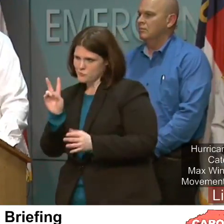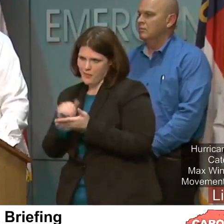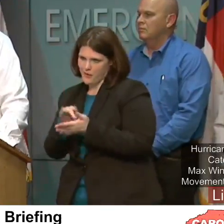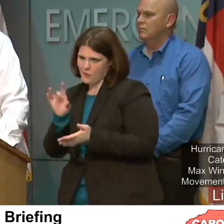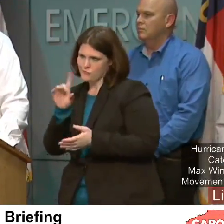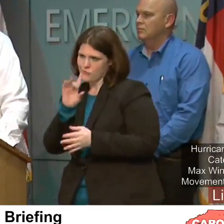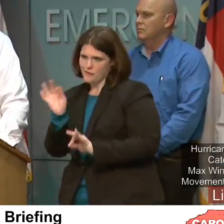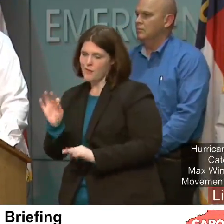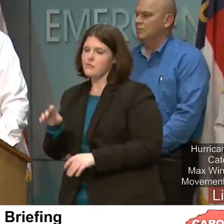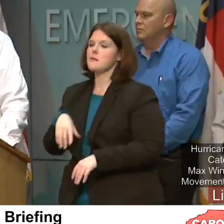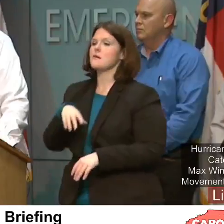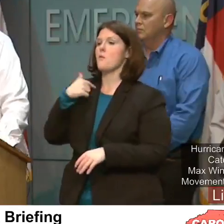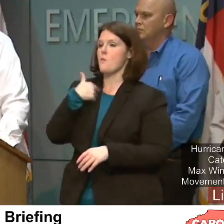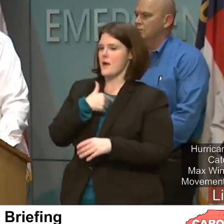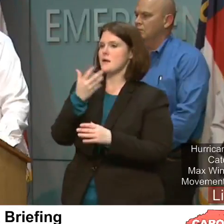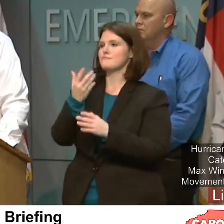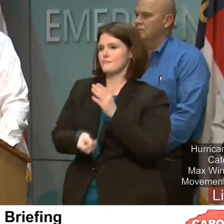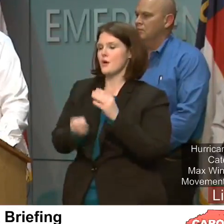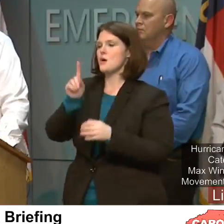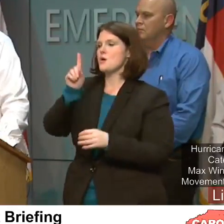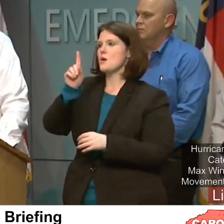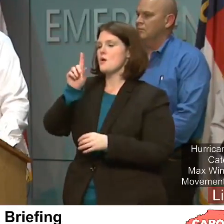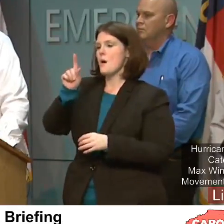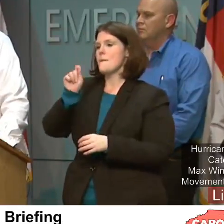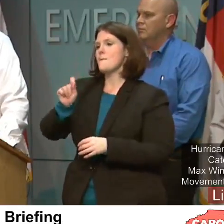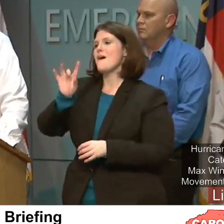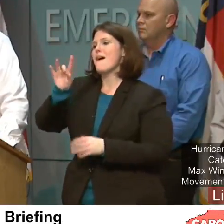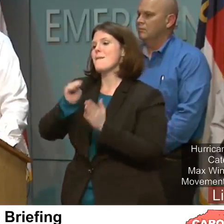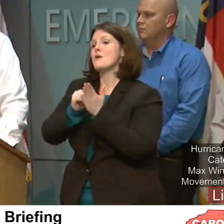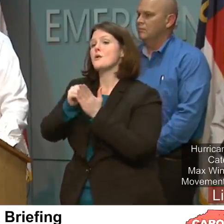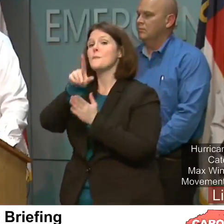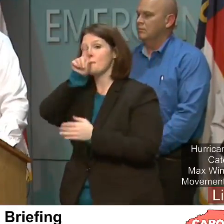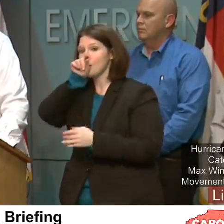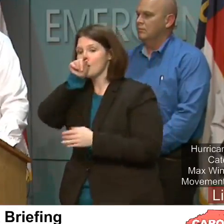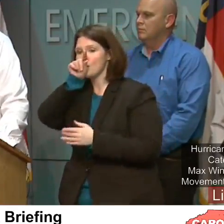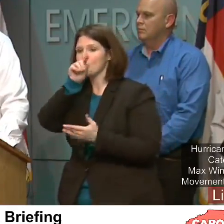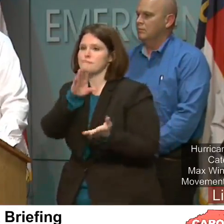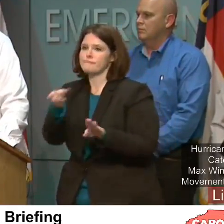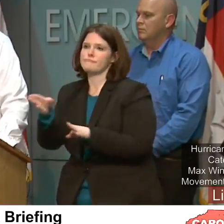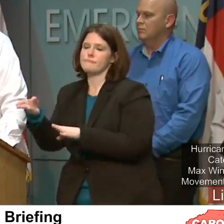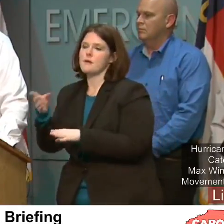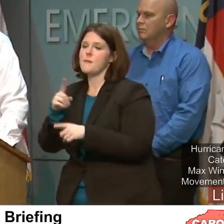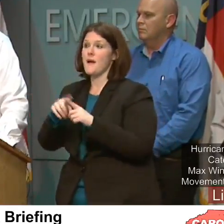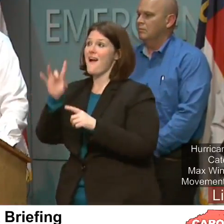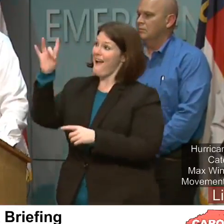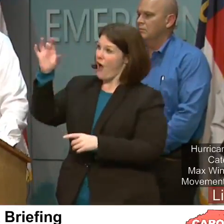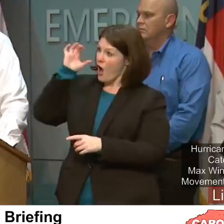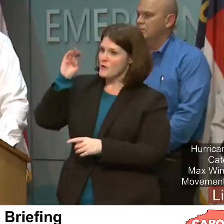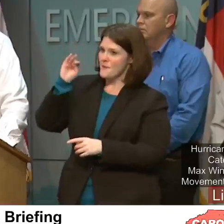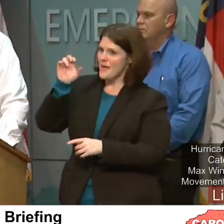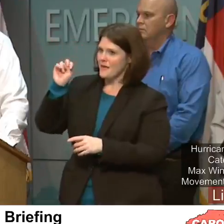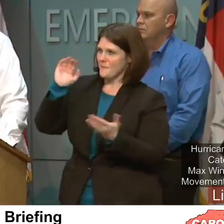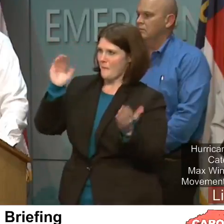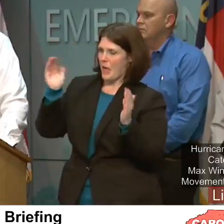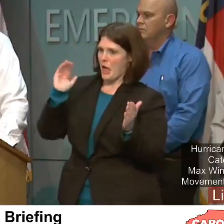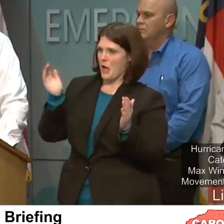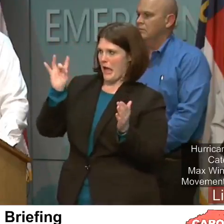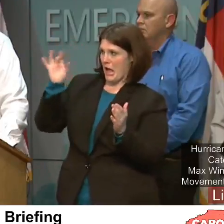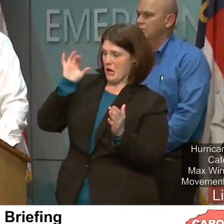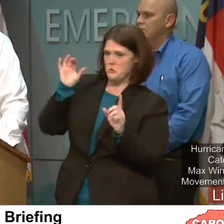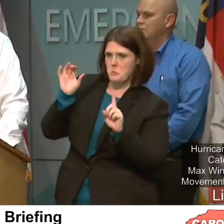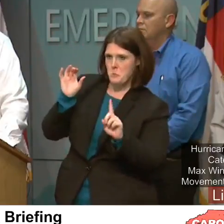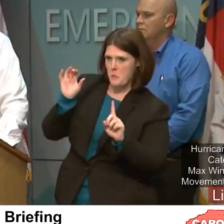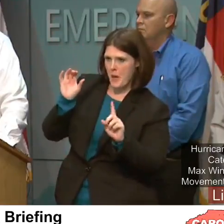1.8 million birds during that event, but compared to the 800 million that we have in North Carolina, it's very,